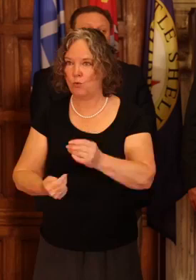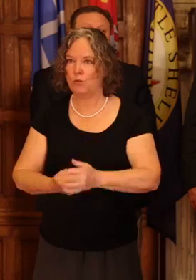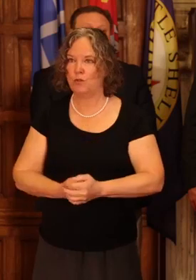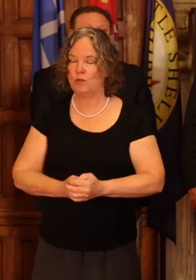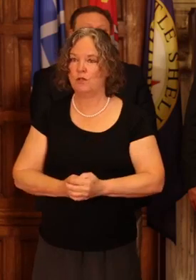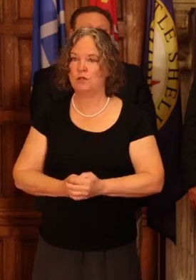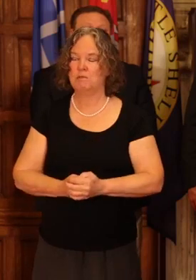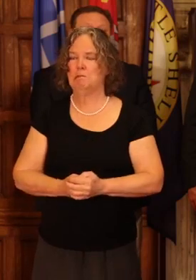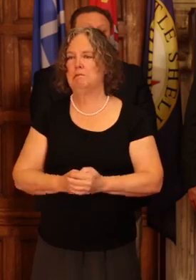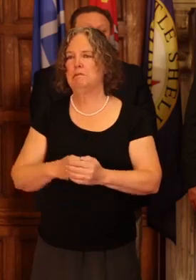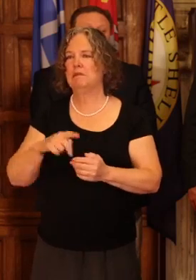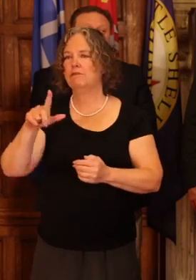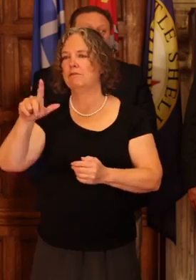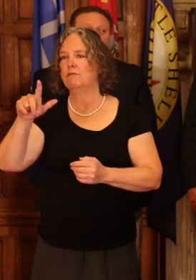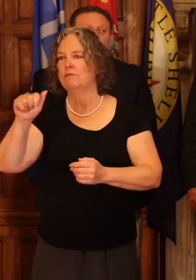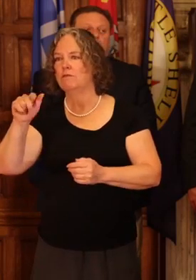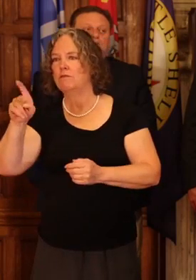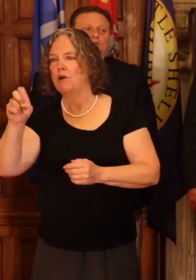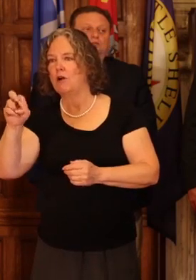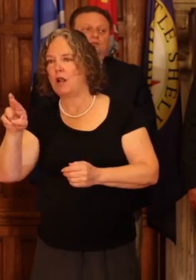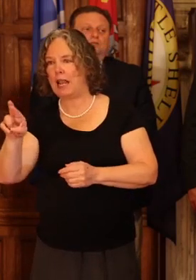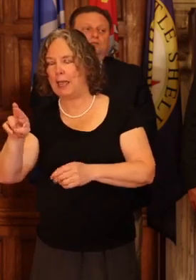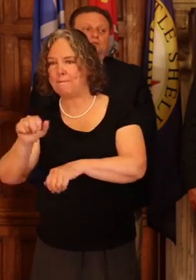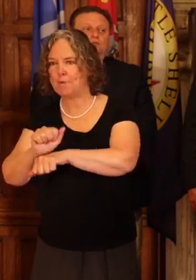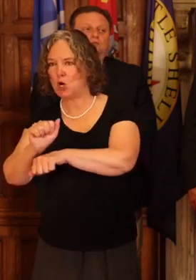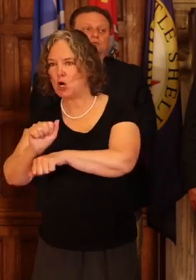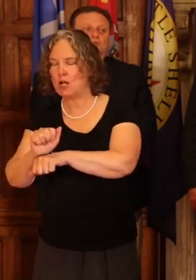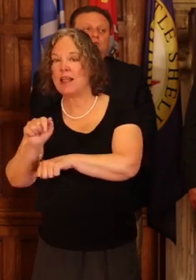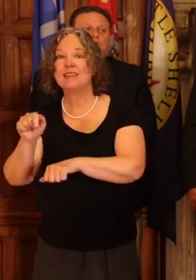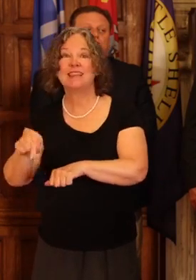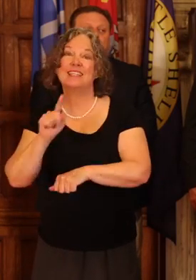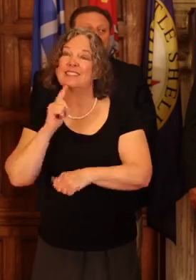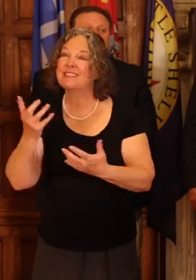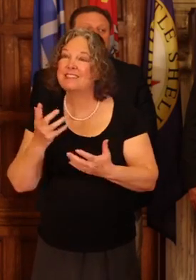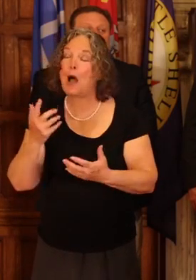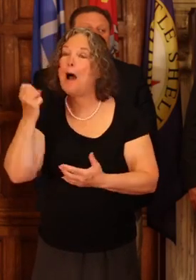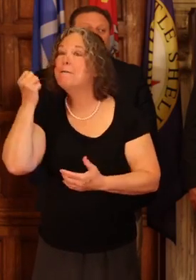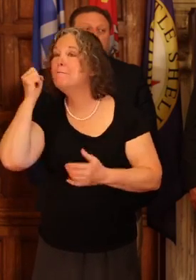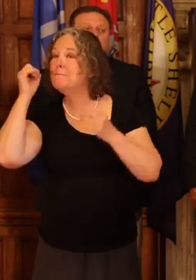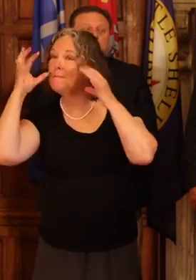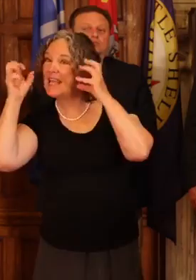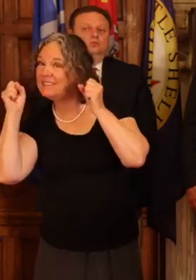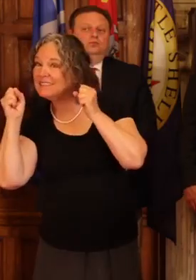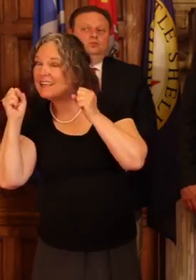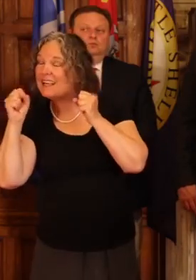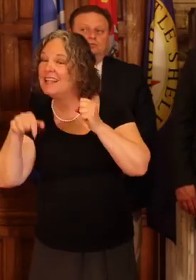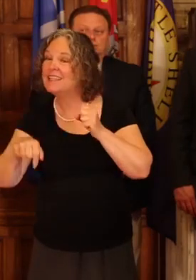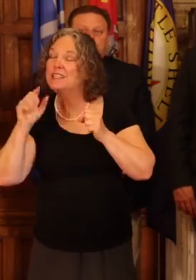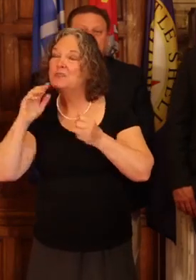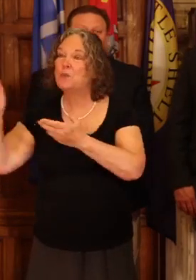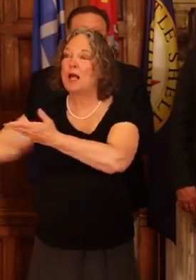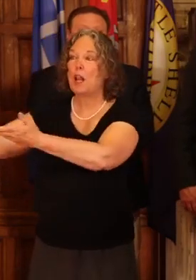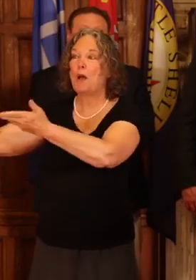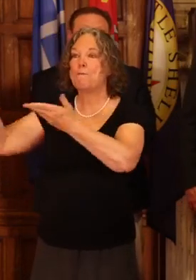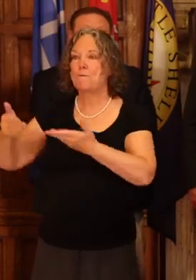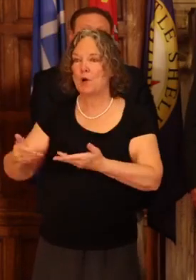As far as labor goes, I mean, this is what's amazing, is this is going to bring real jobs to